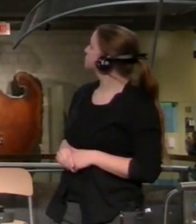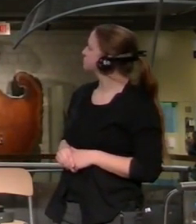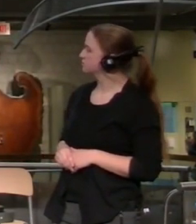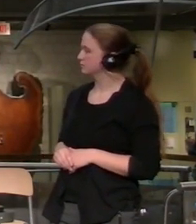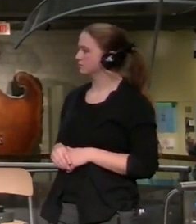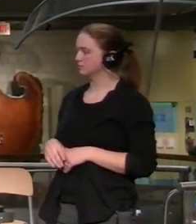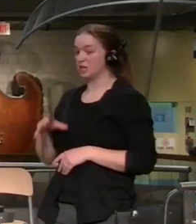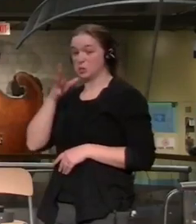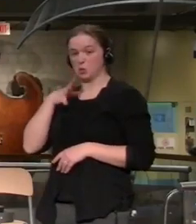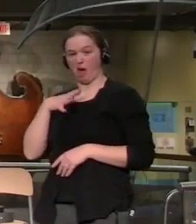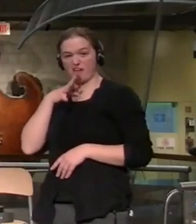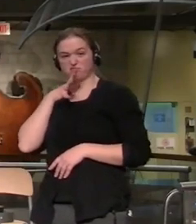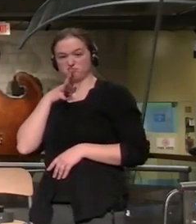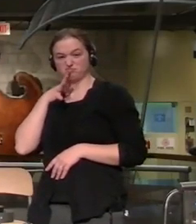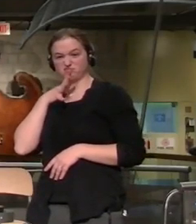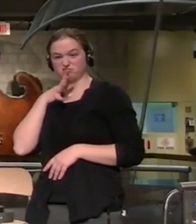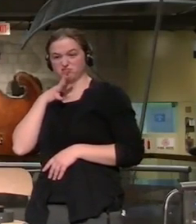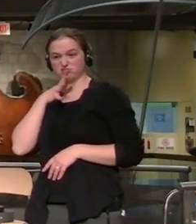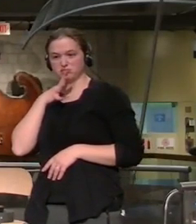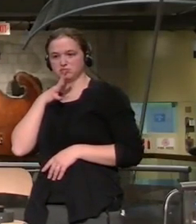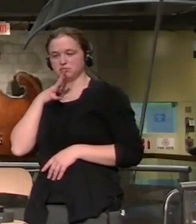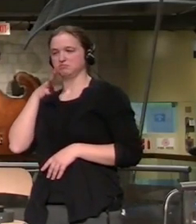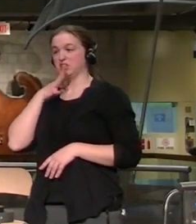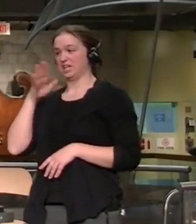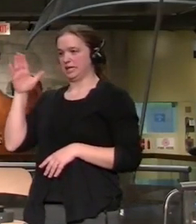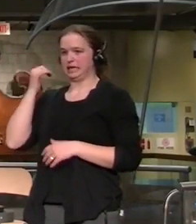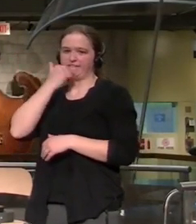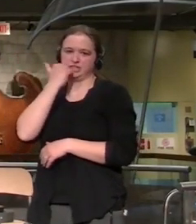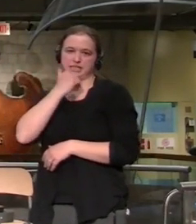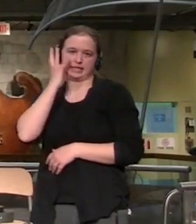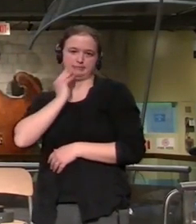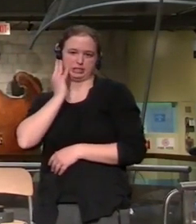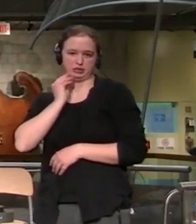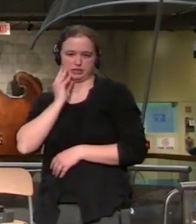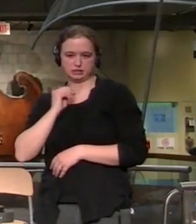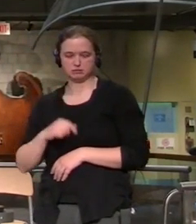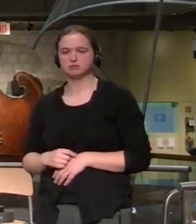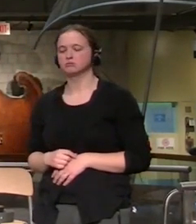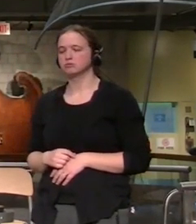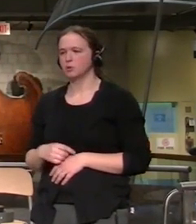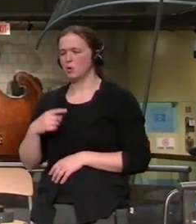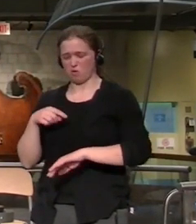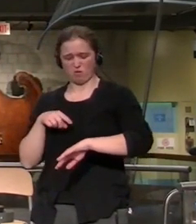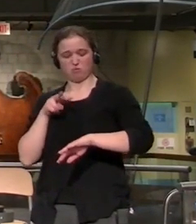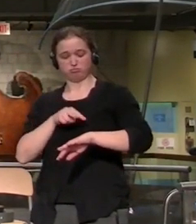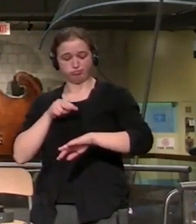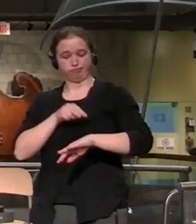This is his wife talking, and she's talking about his day-to-day experience.